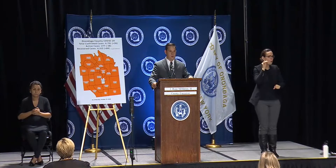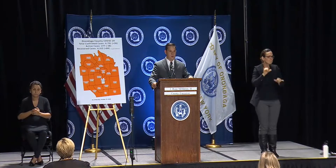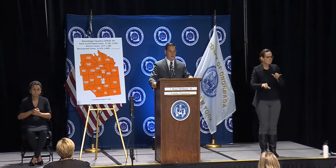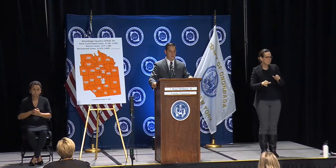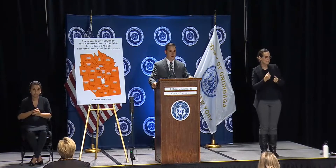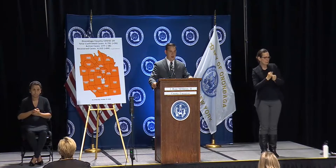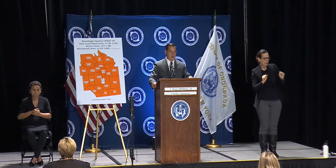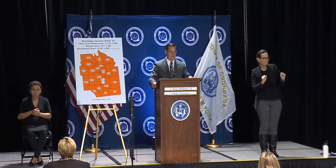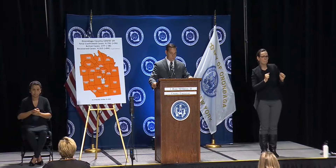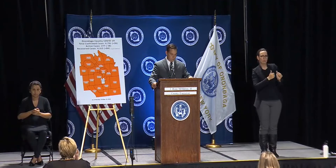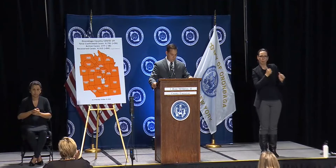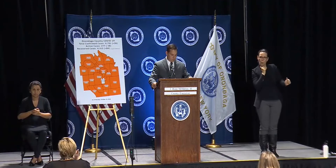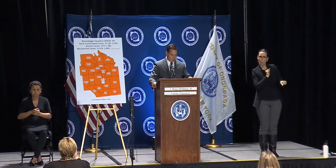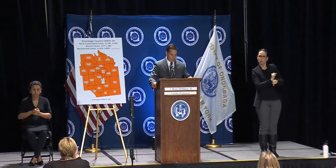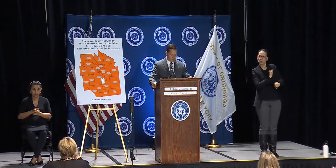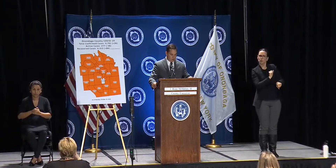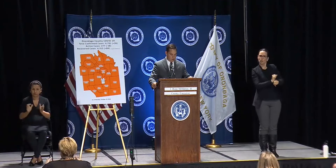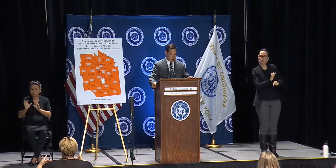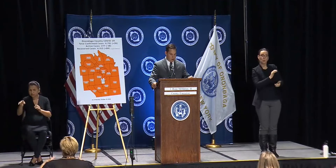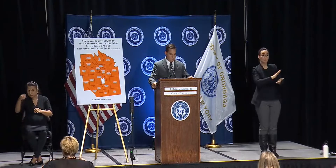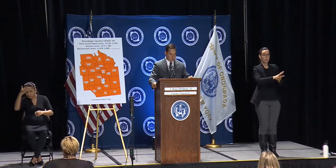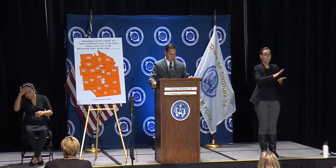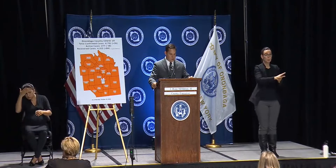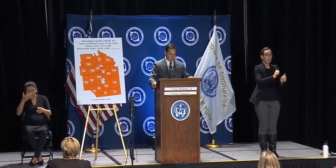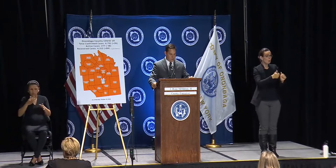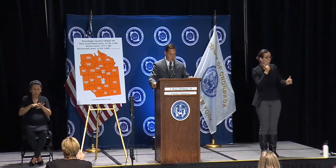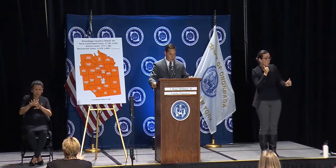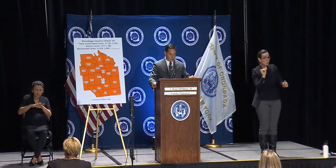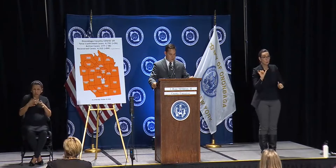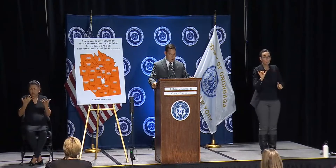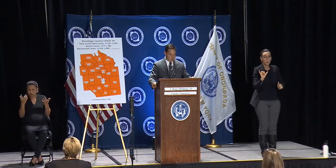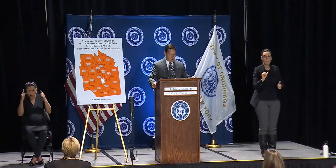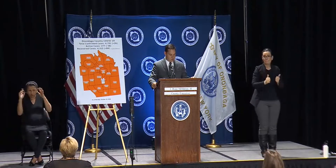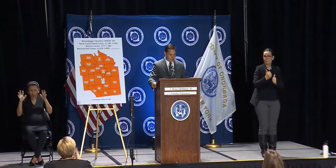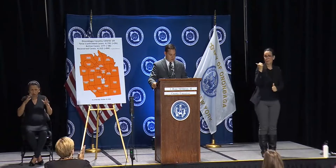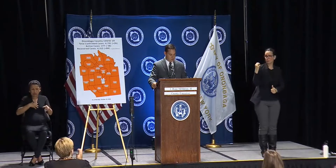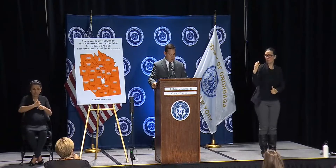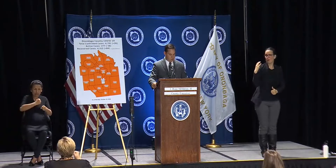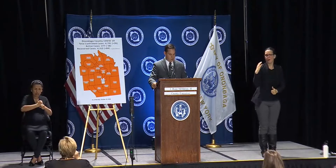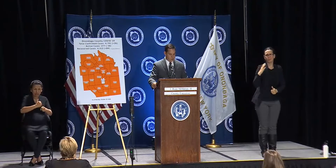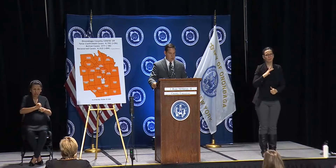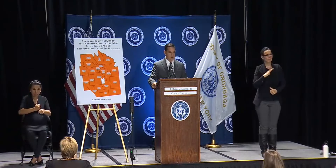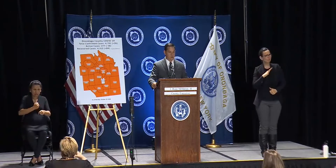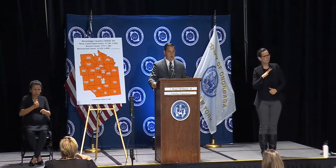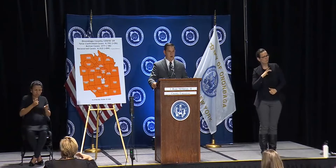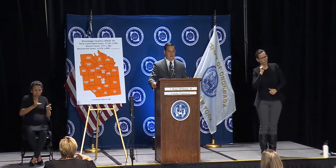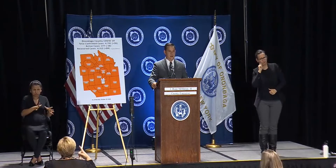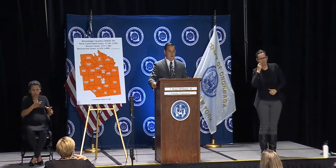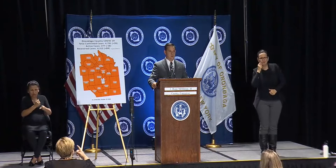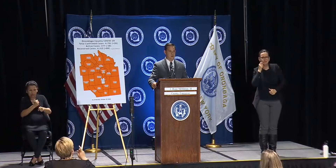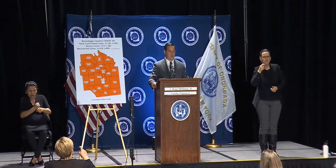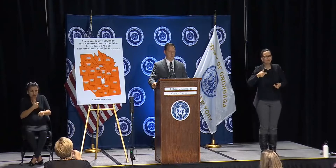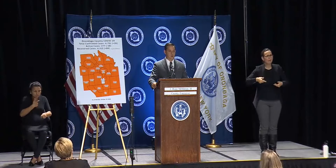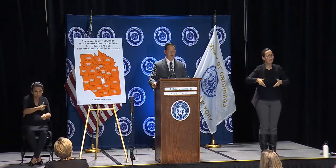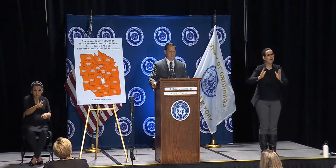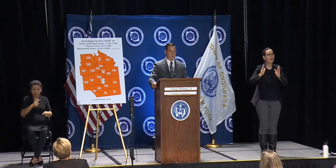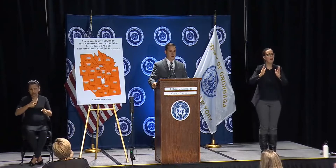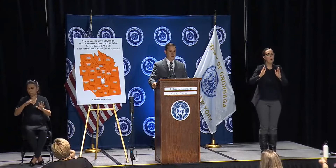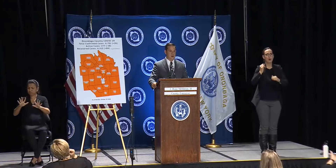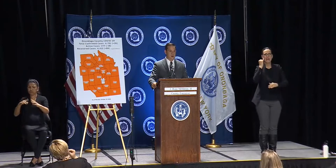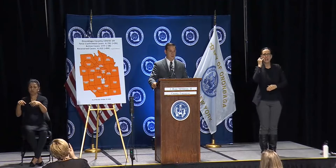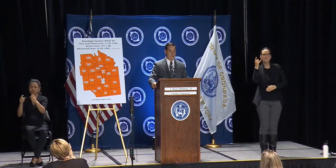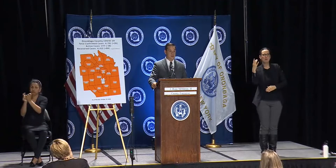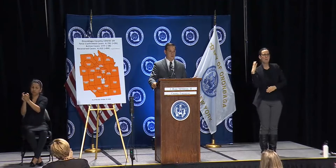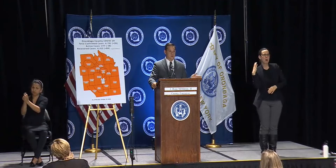going to work with us. If they're not, you can let our office know. I'm happy to reach out to employers who are giving you a hard time because you don't want